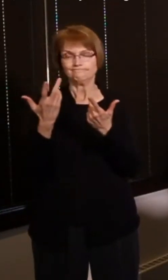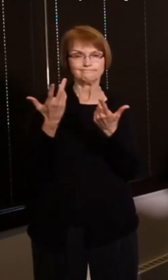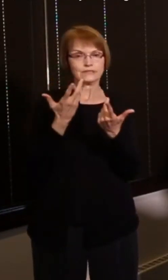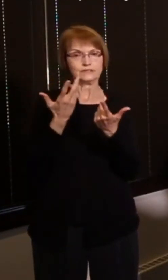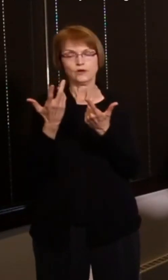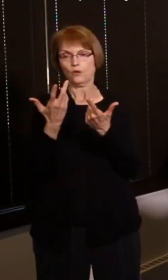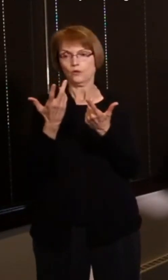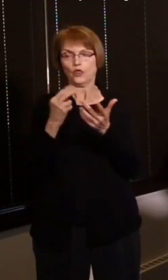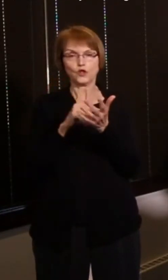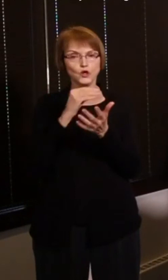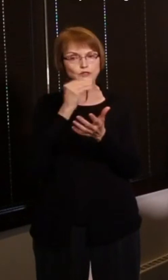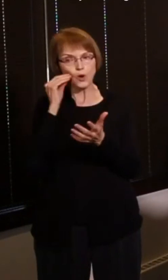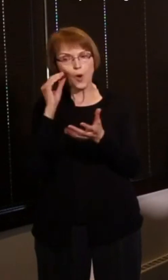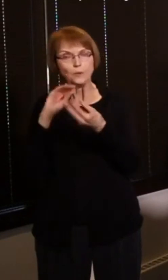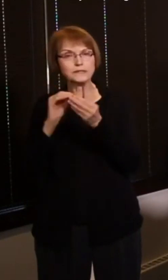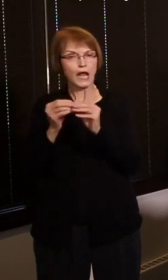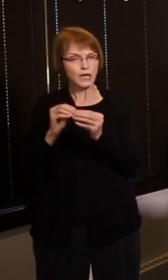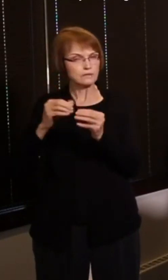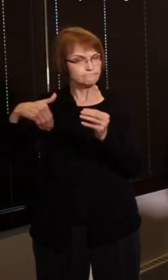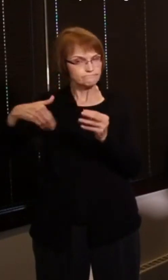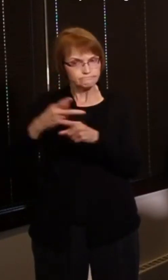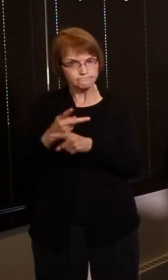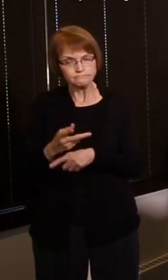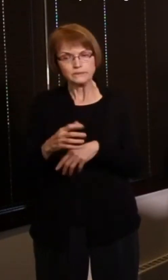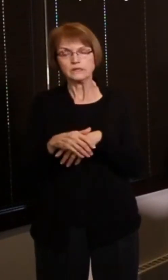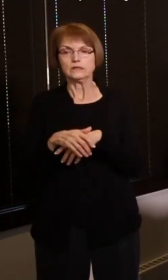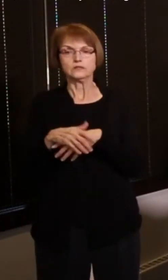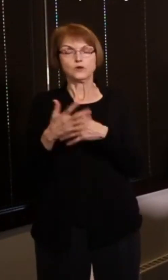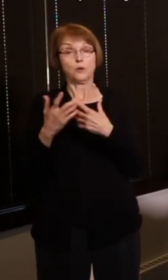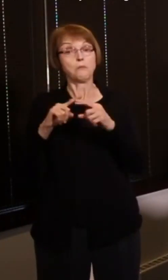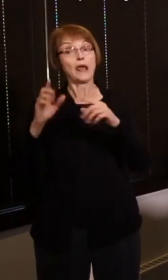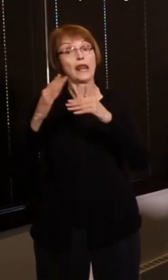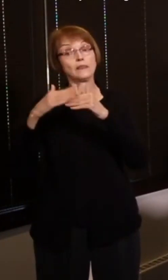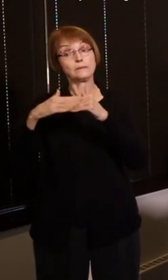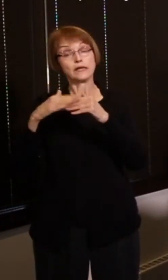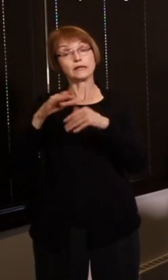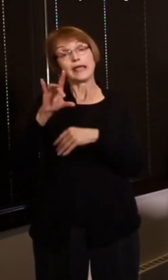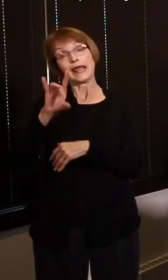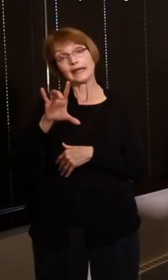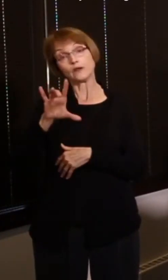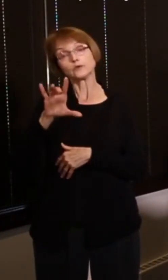some of the nursing home data and things like that. So at a minimum, though, it's